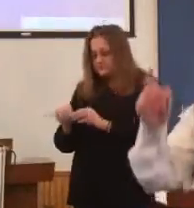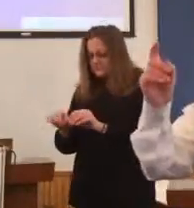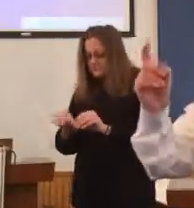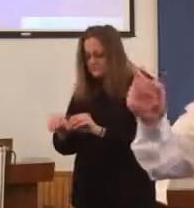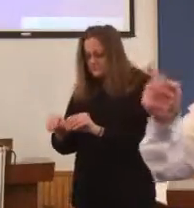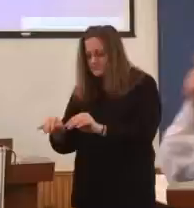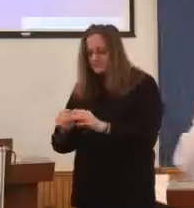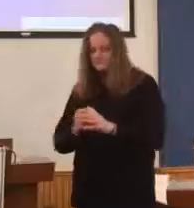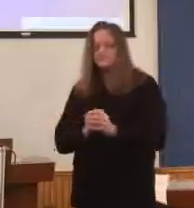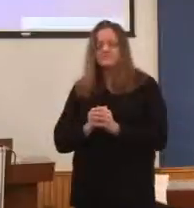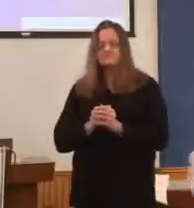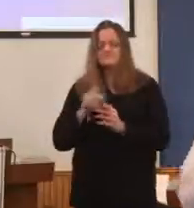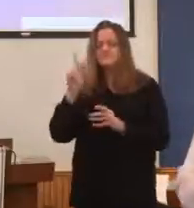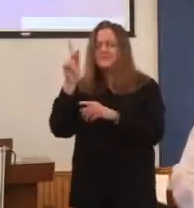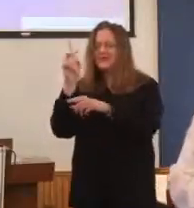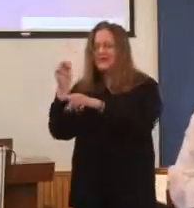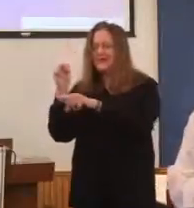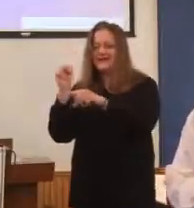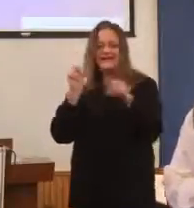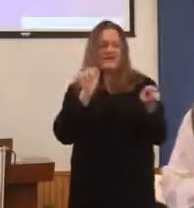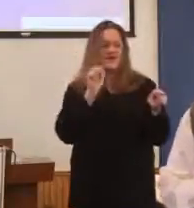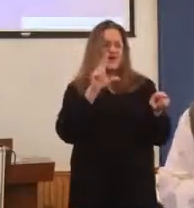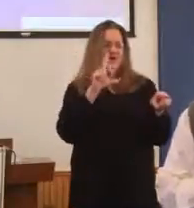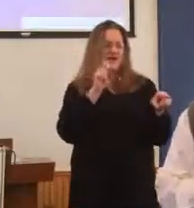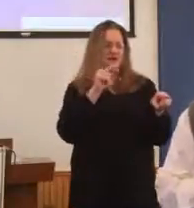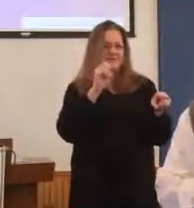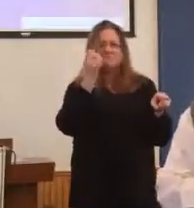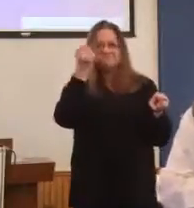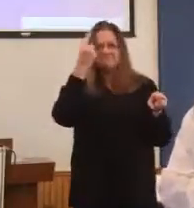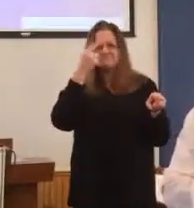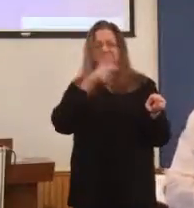Okay? I think Ken and Arlene have figured that out.